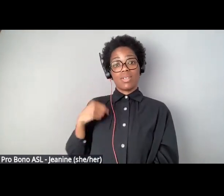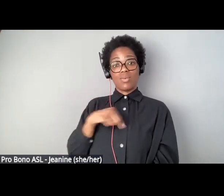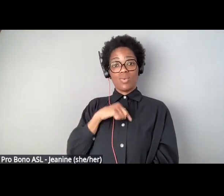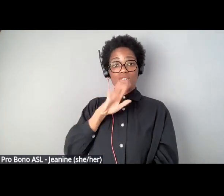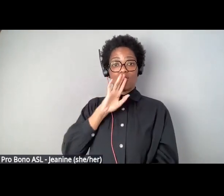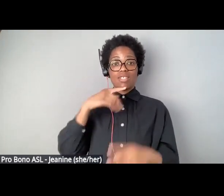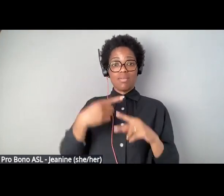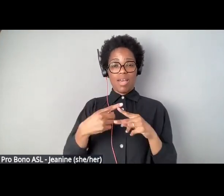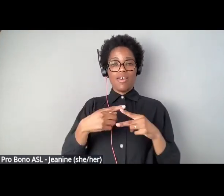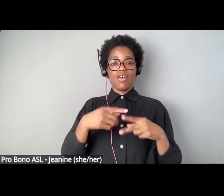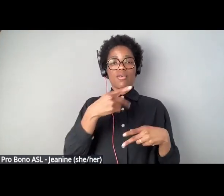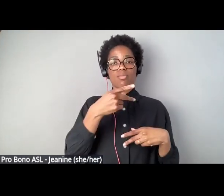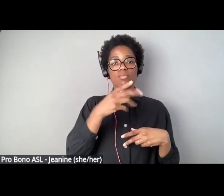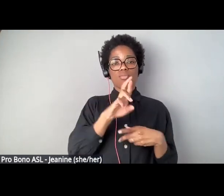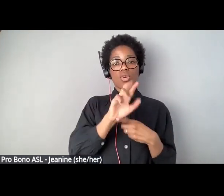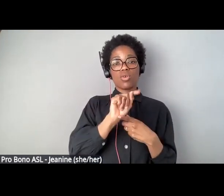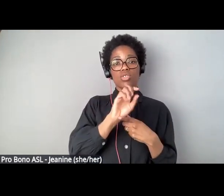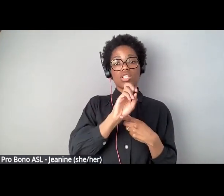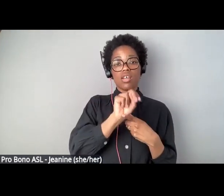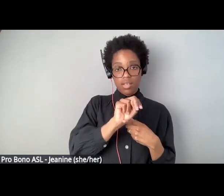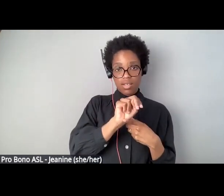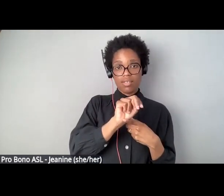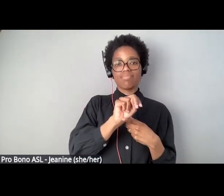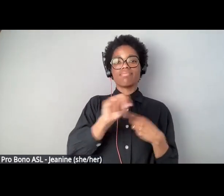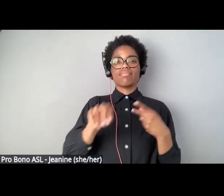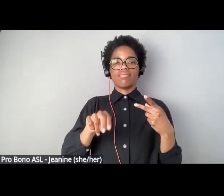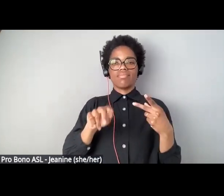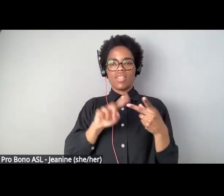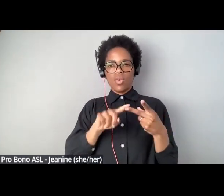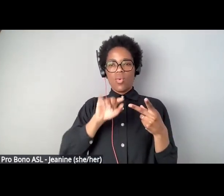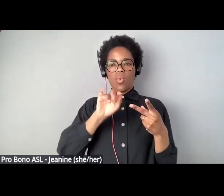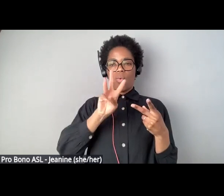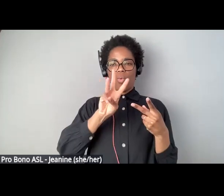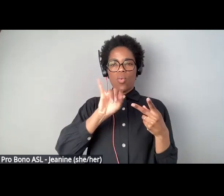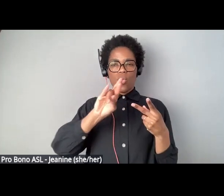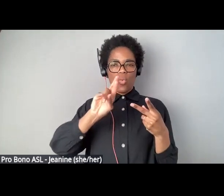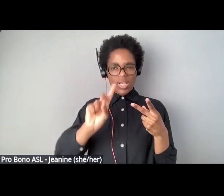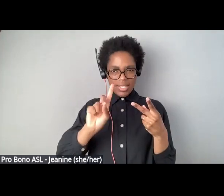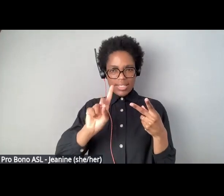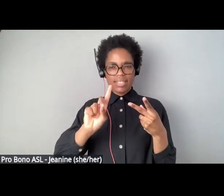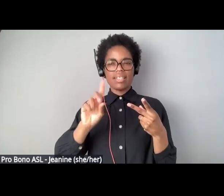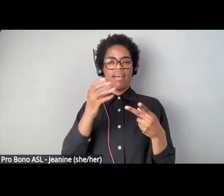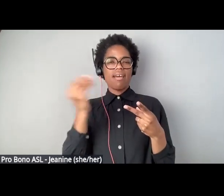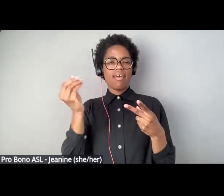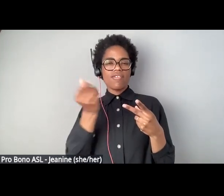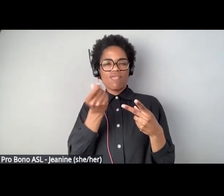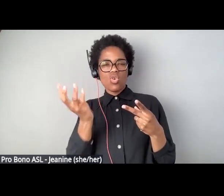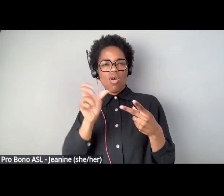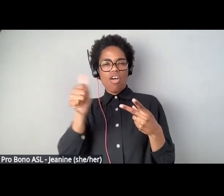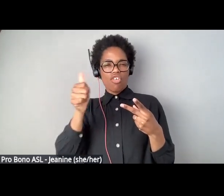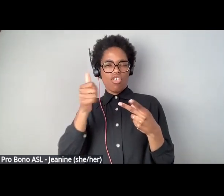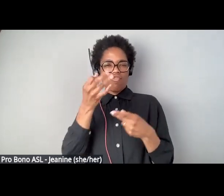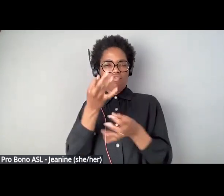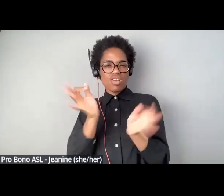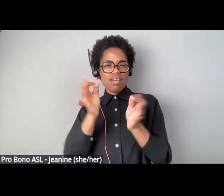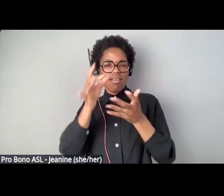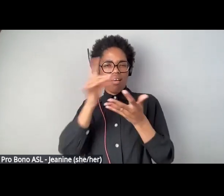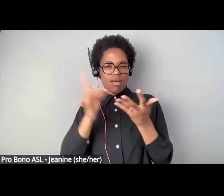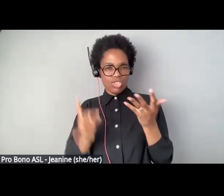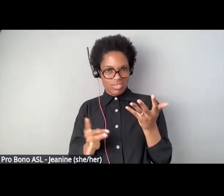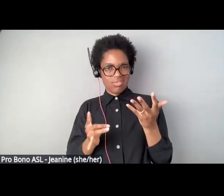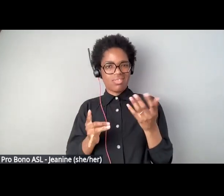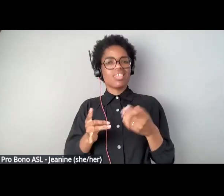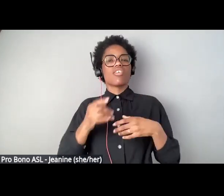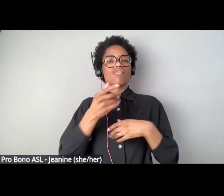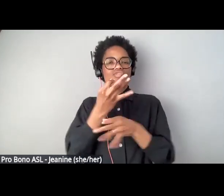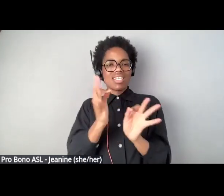internet access as free options. But let's get into it a bit. I think free is better than nothing. There are arguments that free services don't